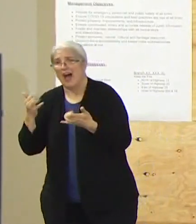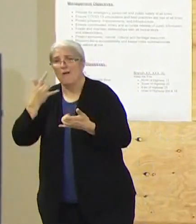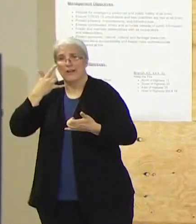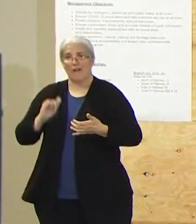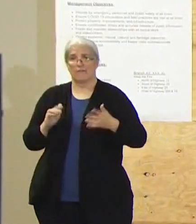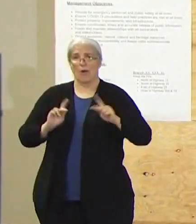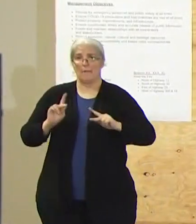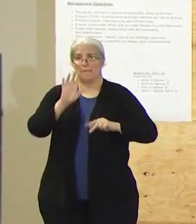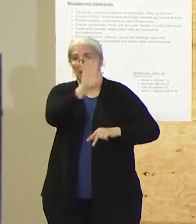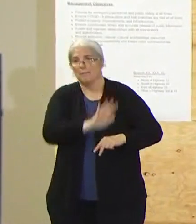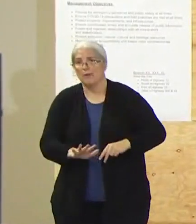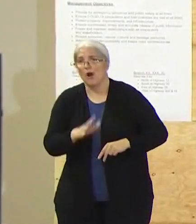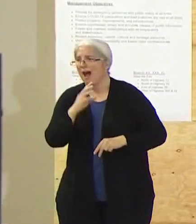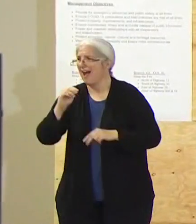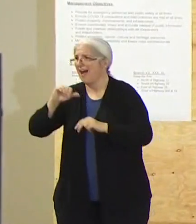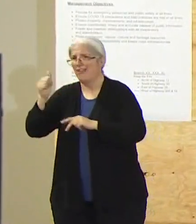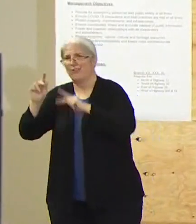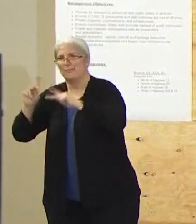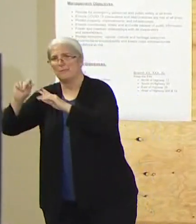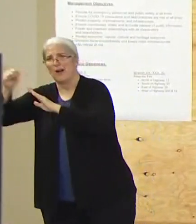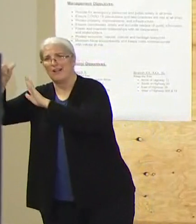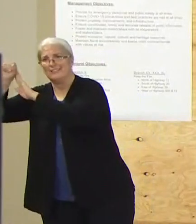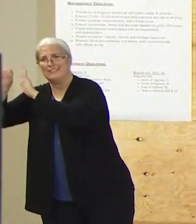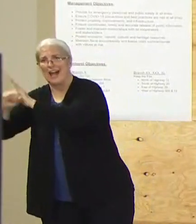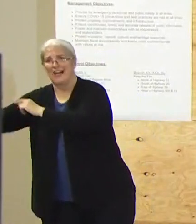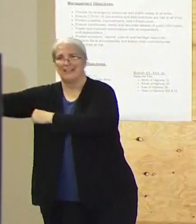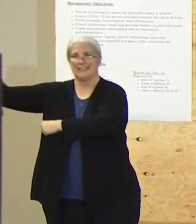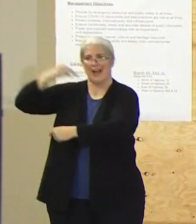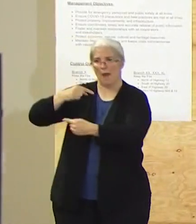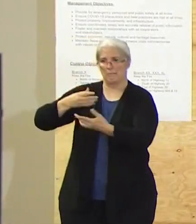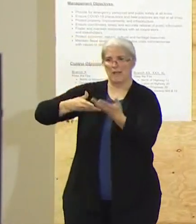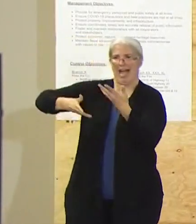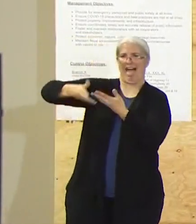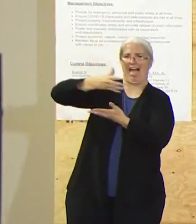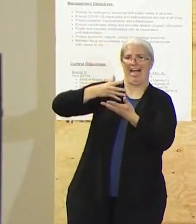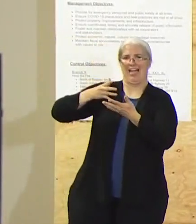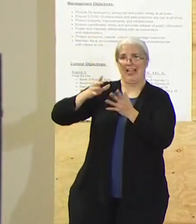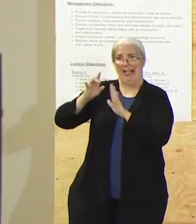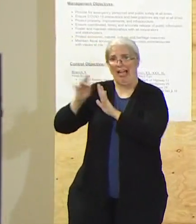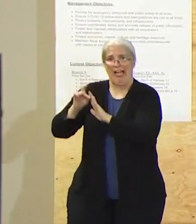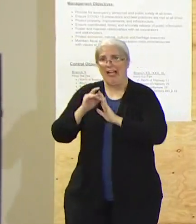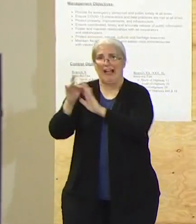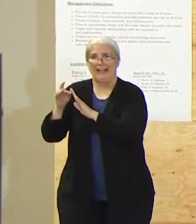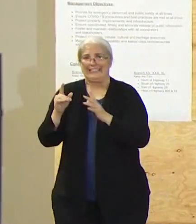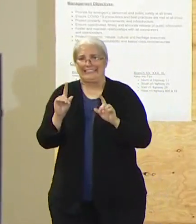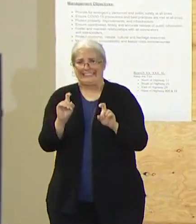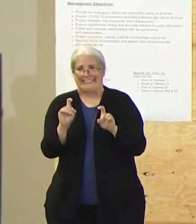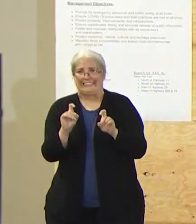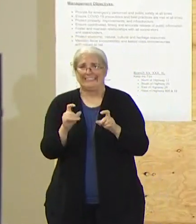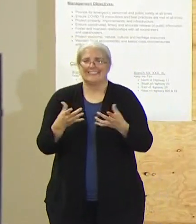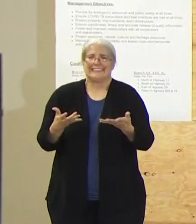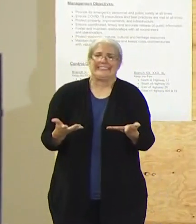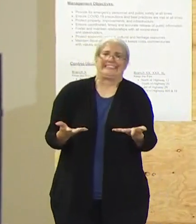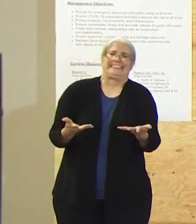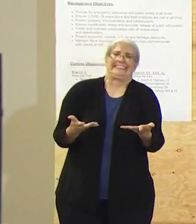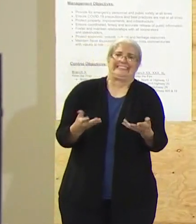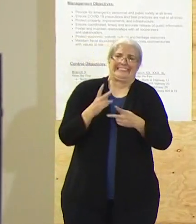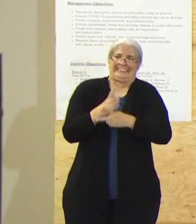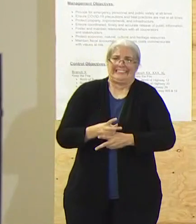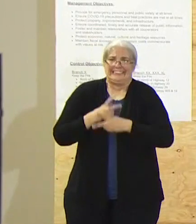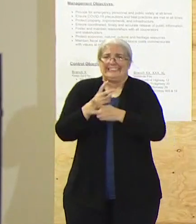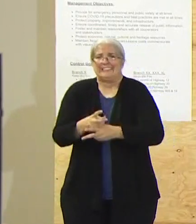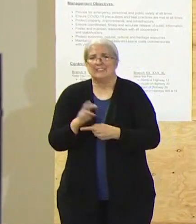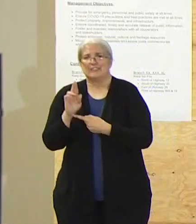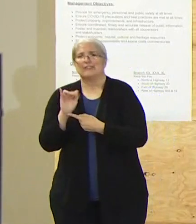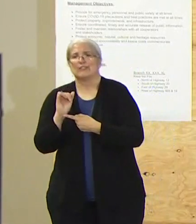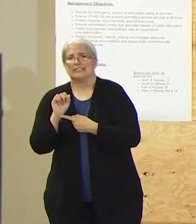these the suppression activities out of state, and what that means from a health paradigm. And so all of those things we're working through in real time. By